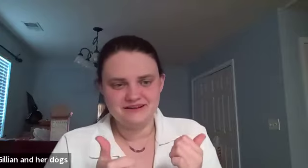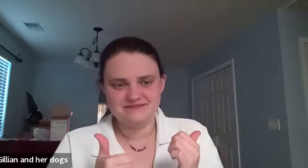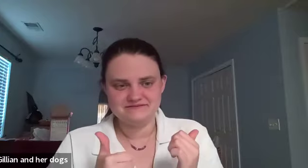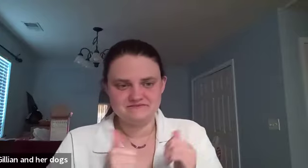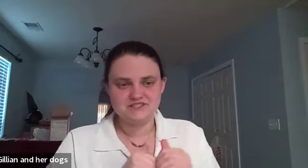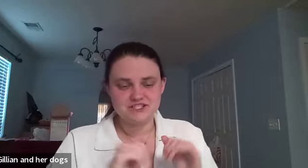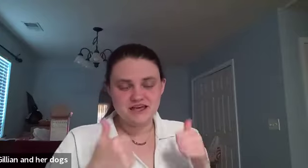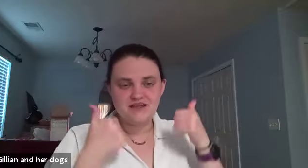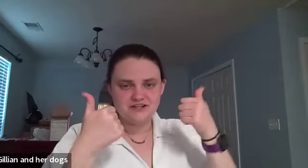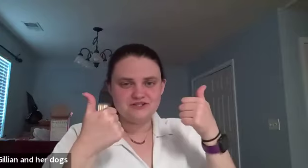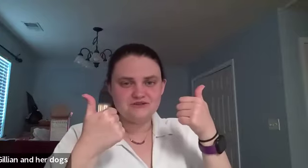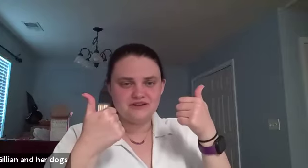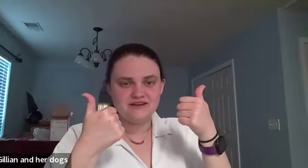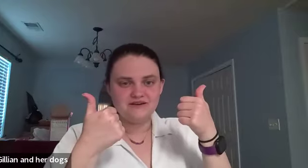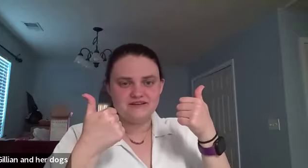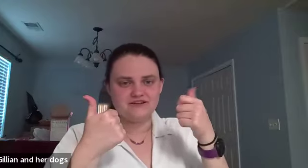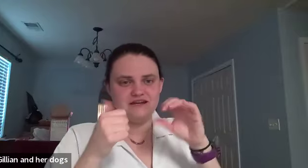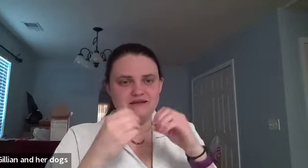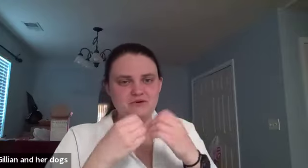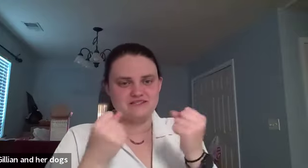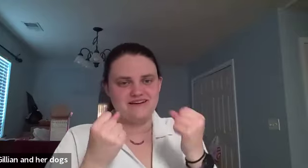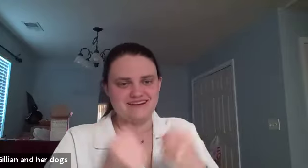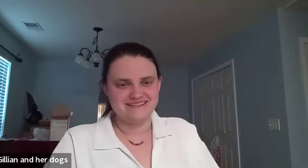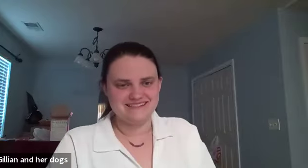good. Janella, are you good? Or is there any more signs?